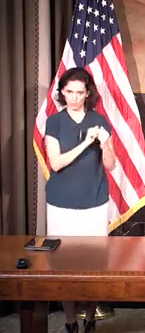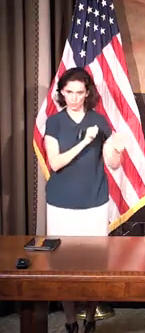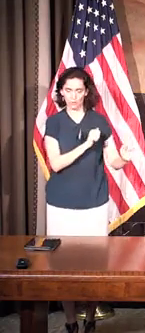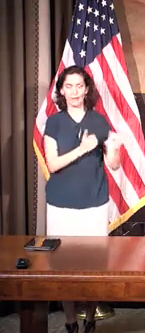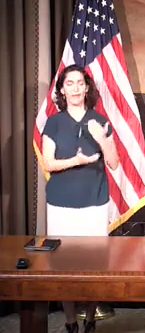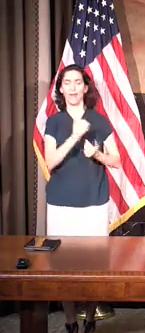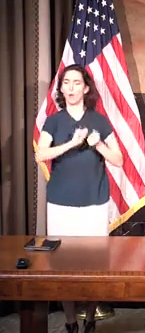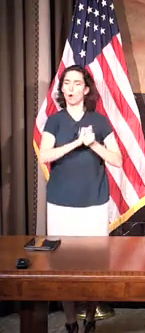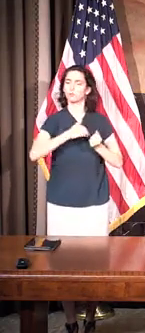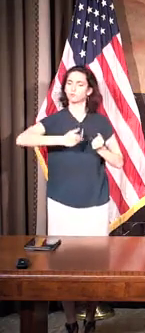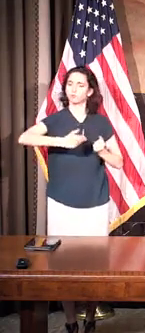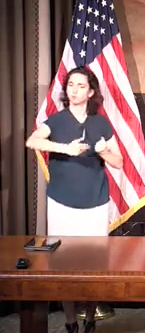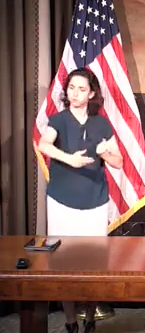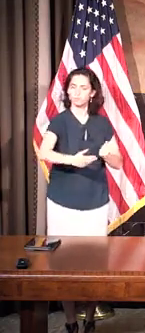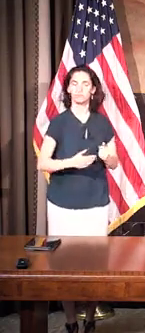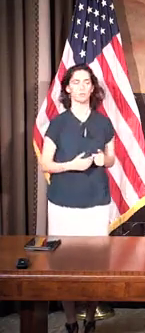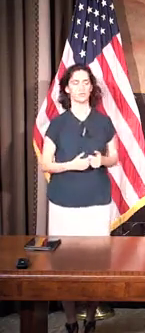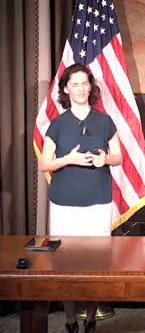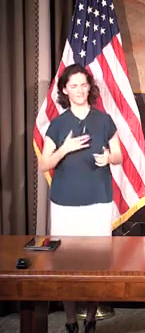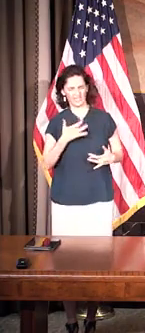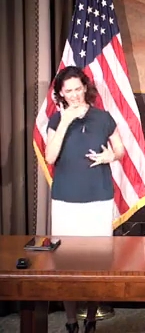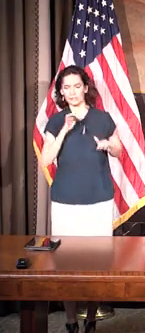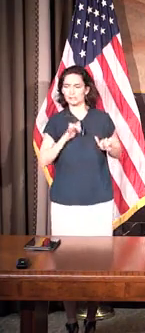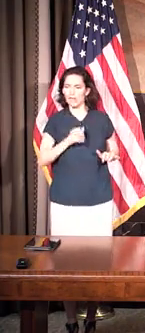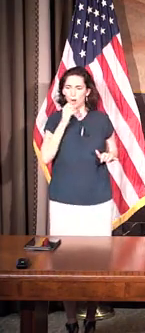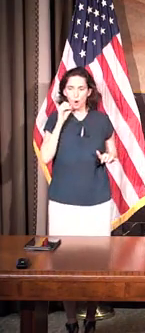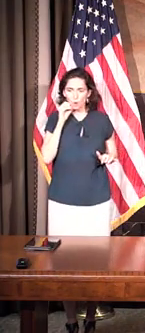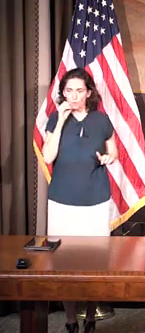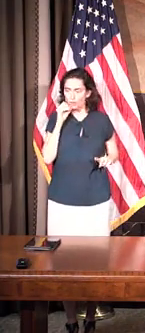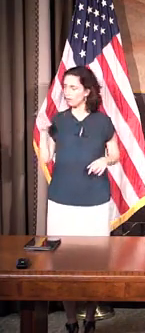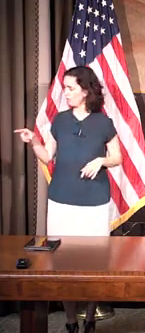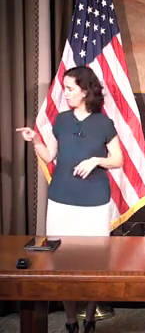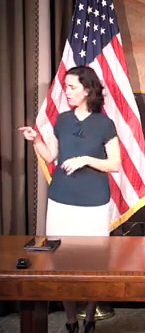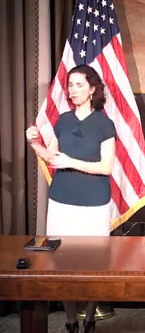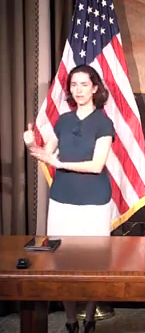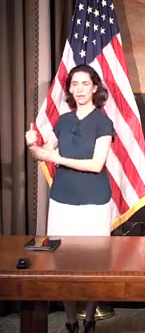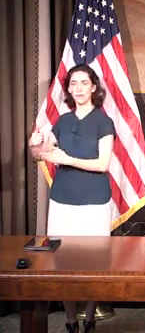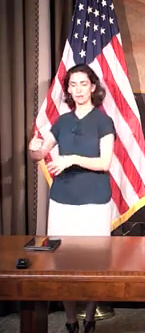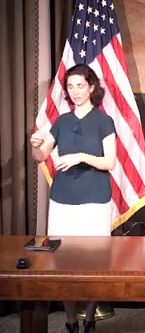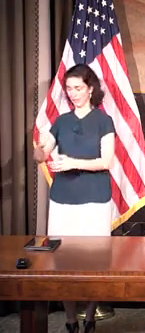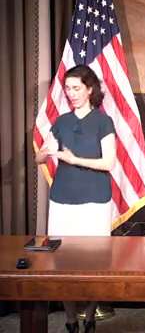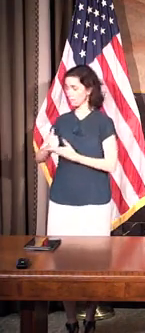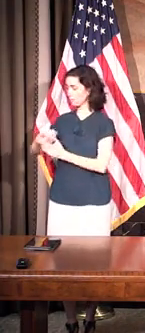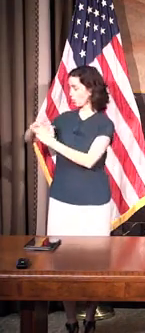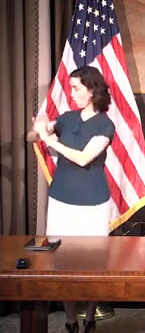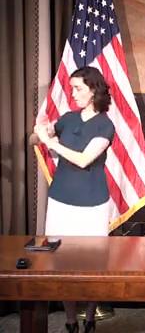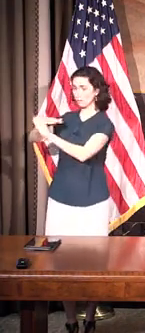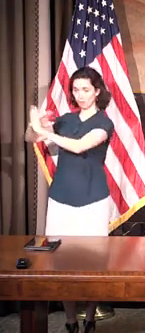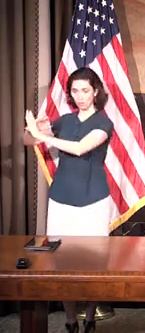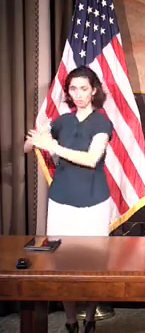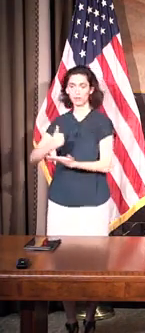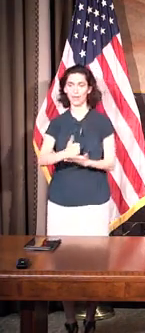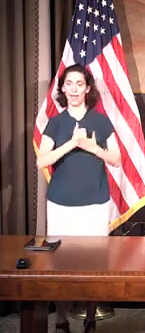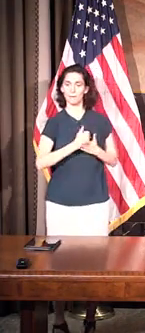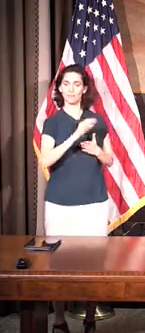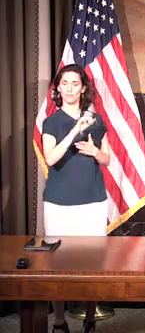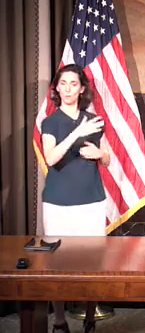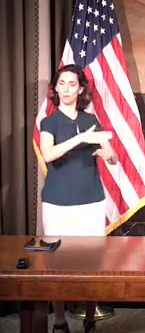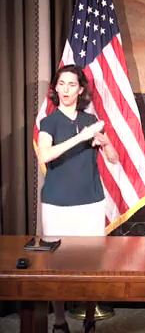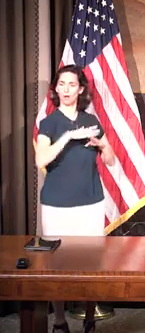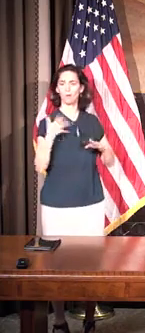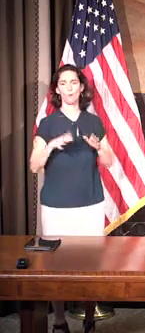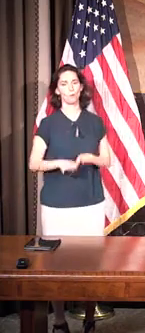your hands frequently, staying home when you're sick, all of these things are incredibly important. A couple of other